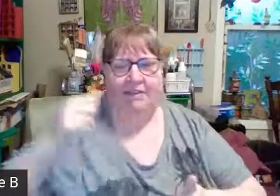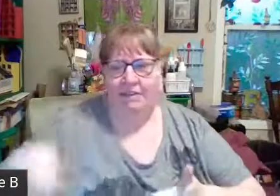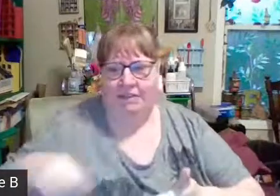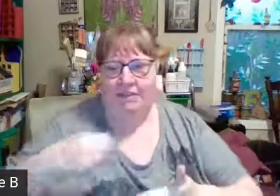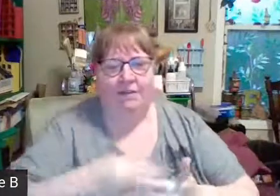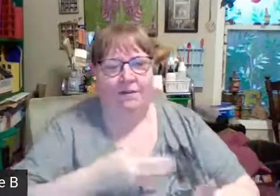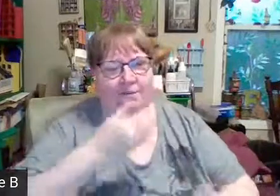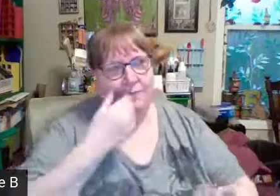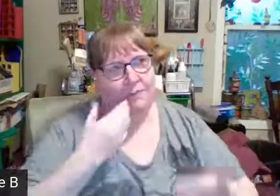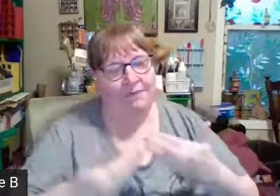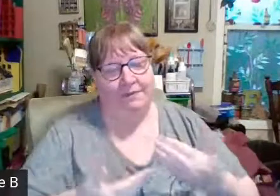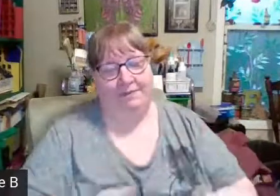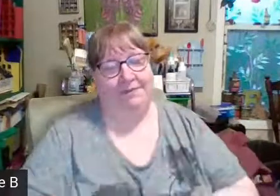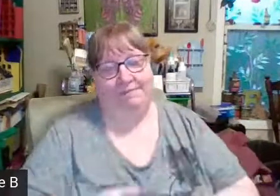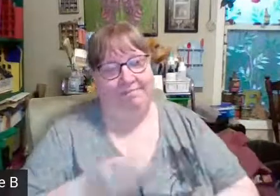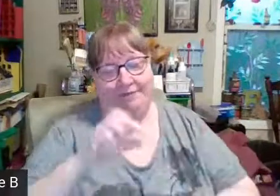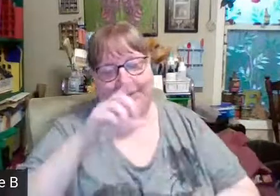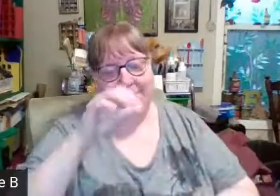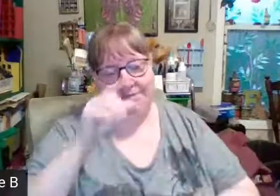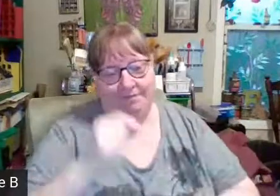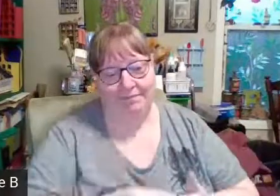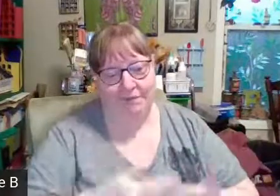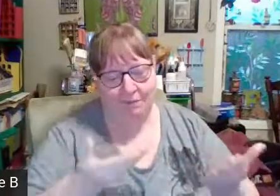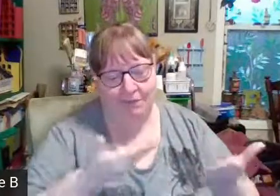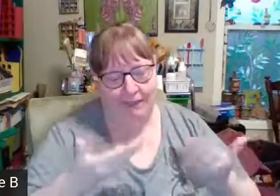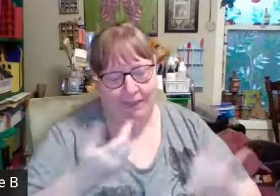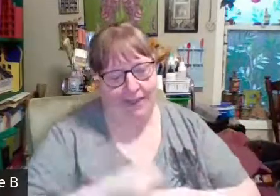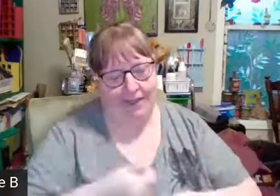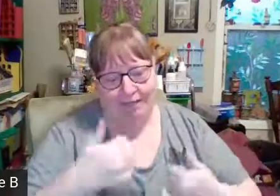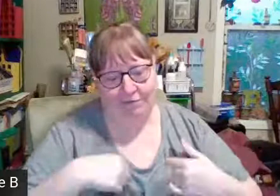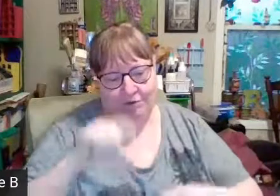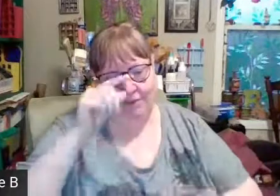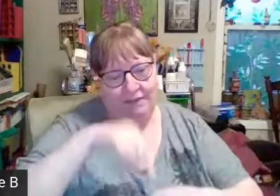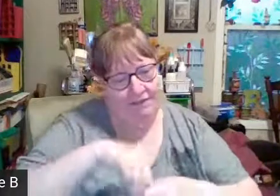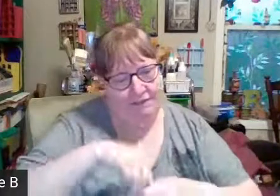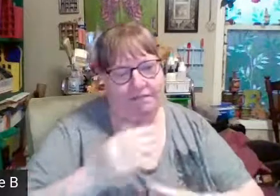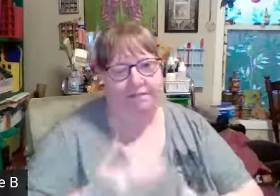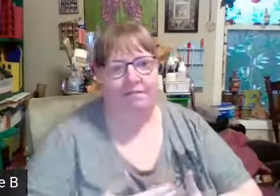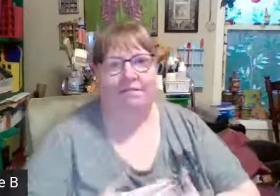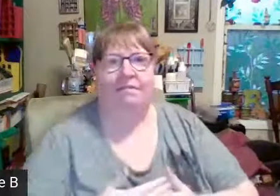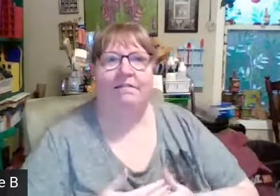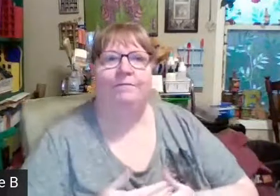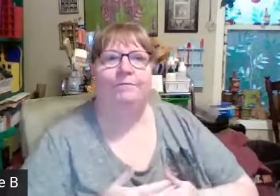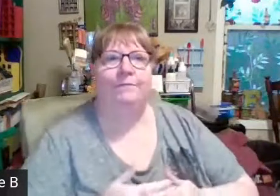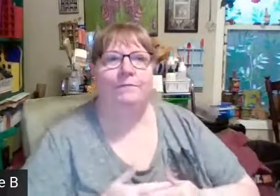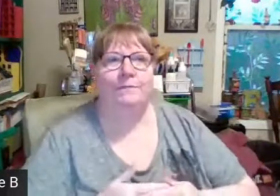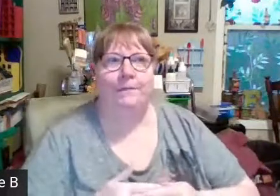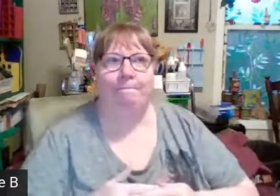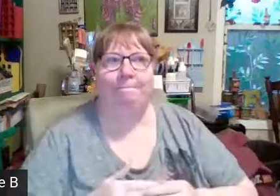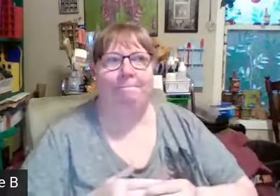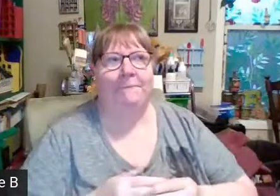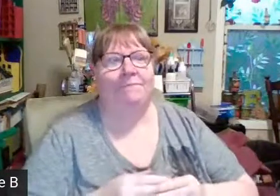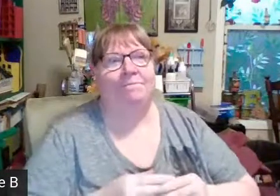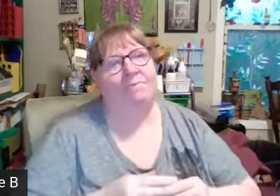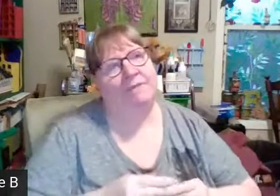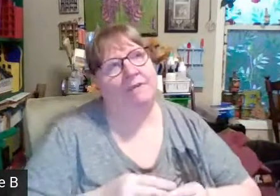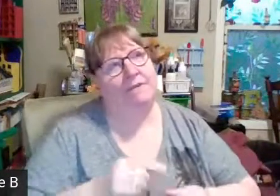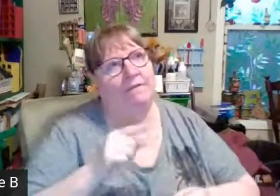in the supplies. And when we make a fewer number of kits, by you filling out your smile list, it